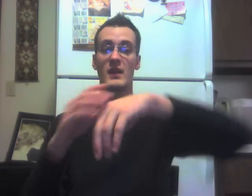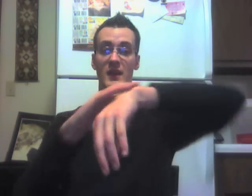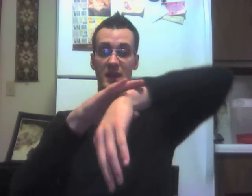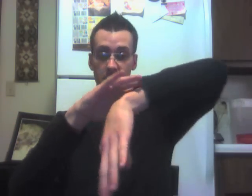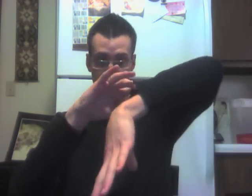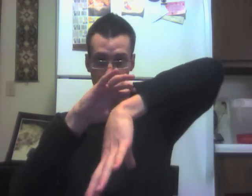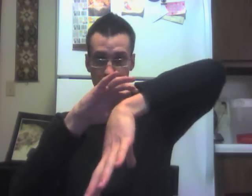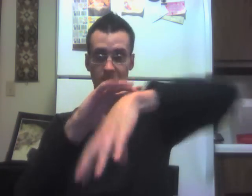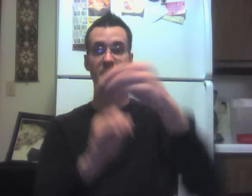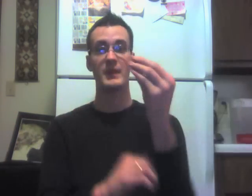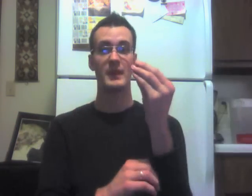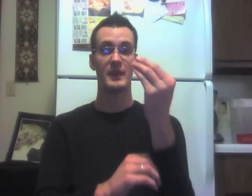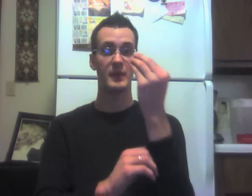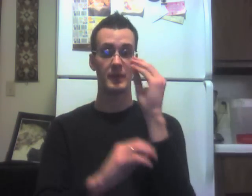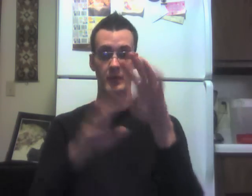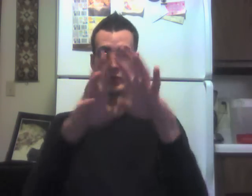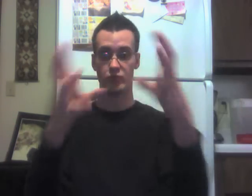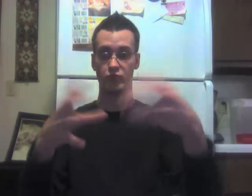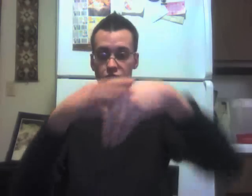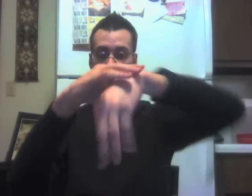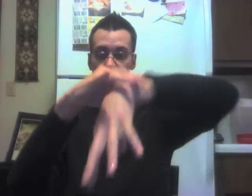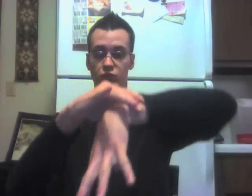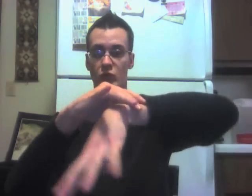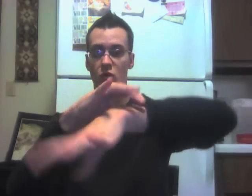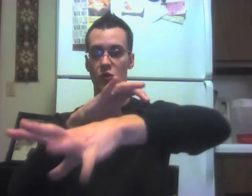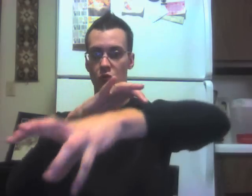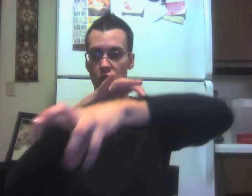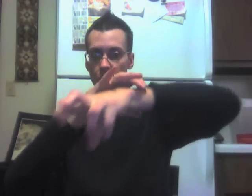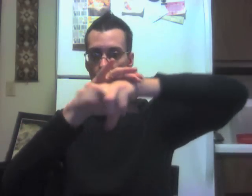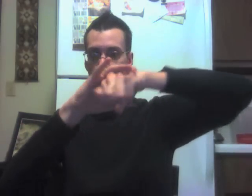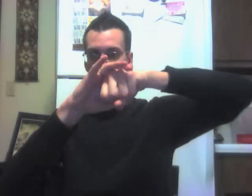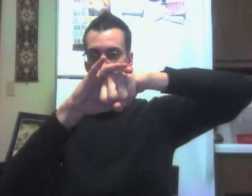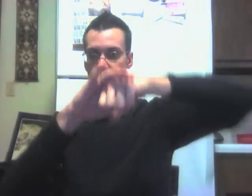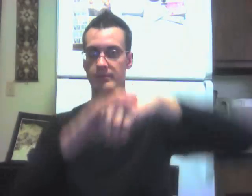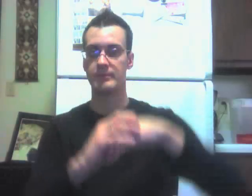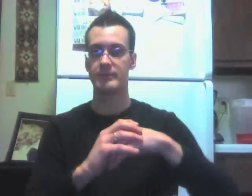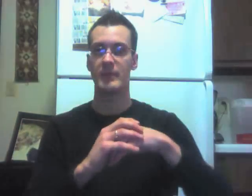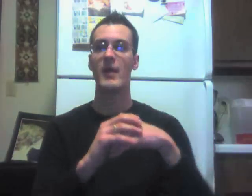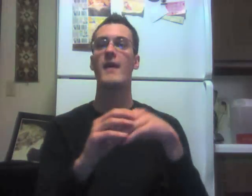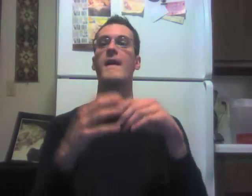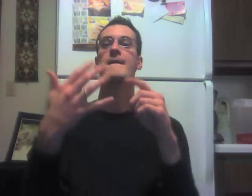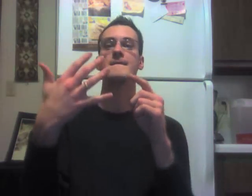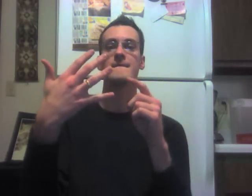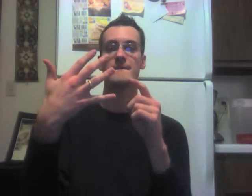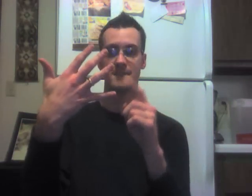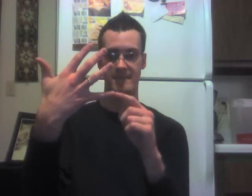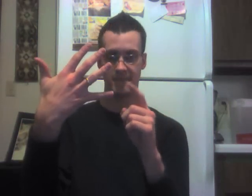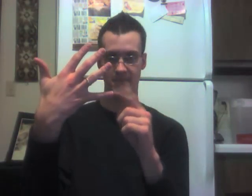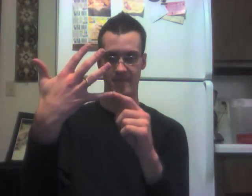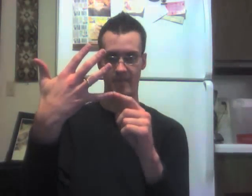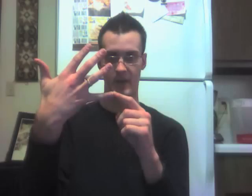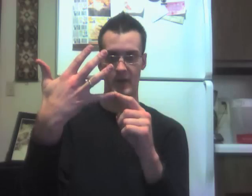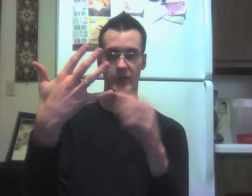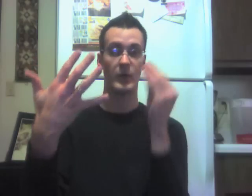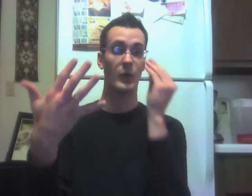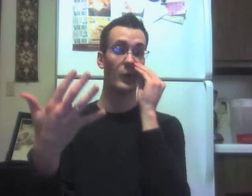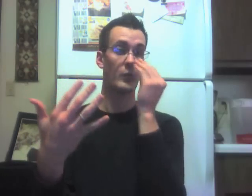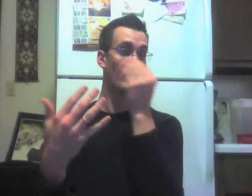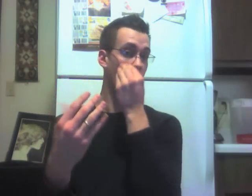plant through the roots. Number 5. When rose buds appear, they usually occur with 3 buds